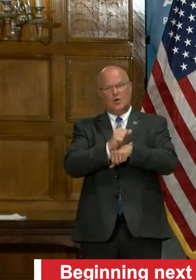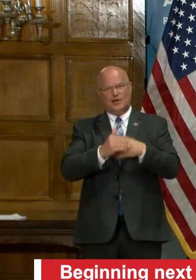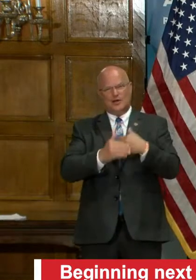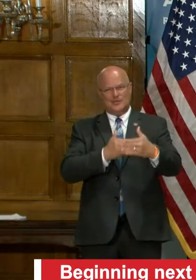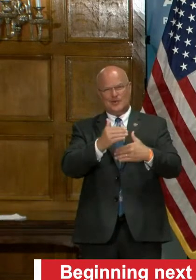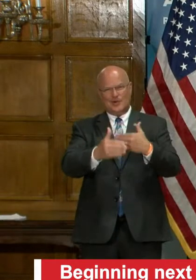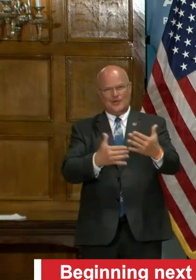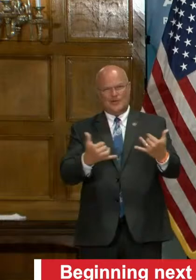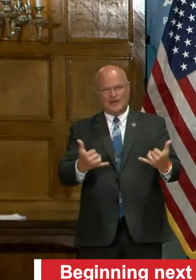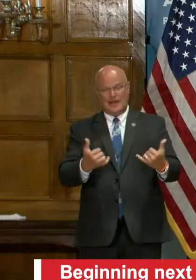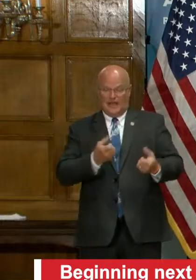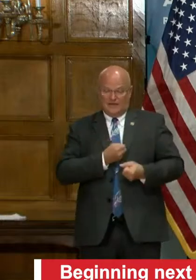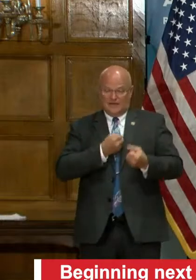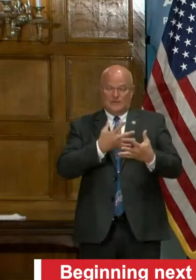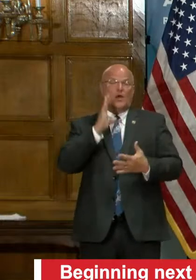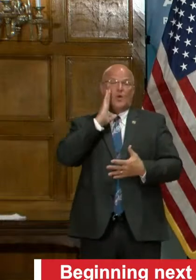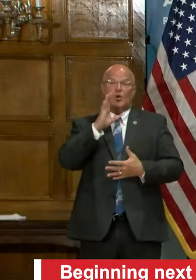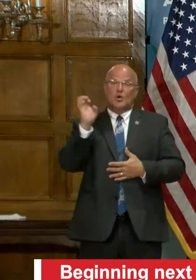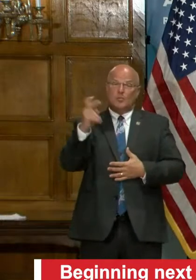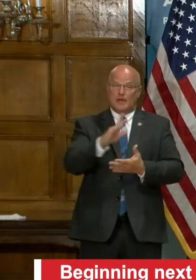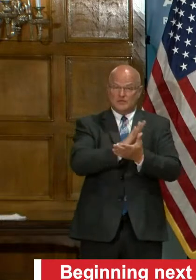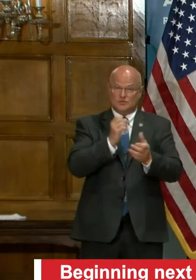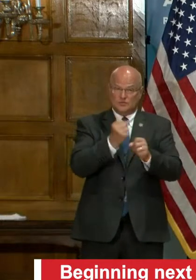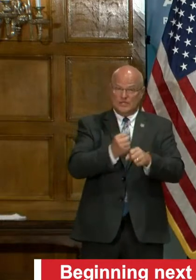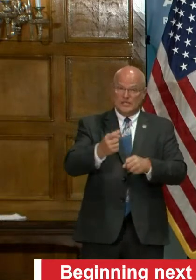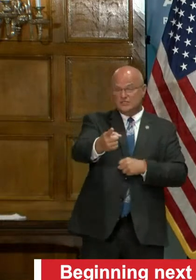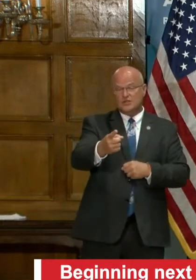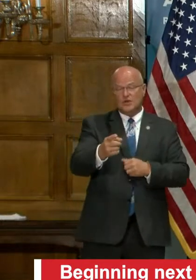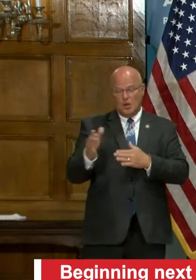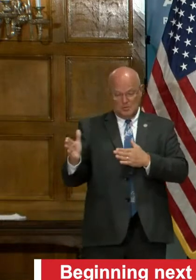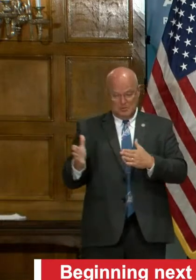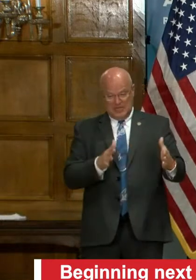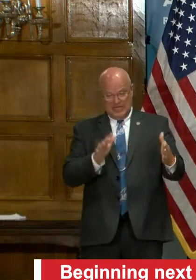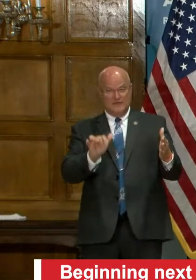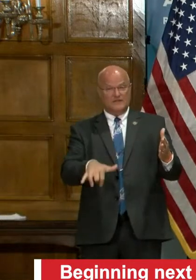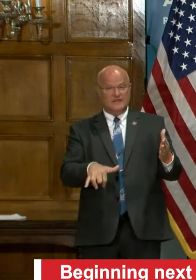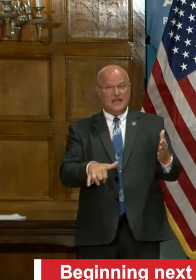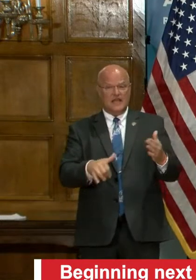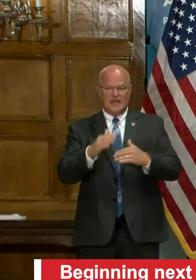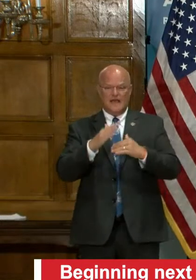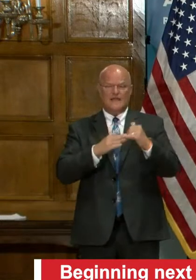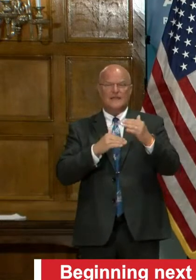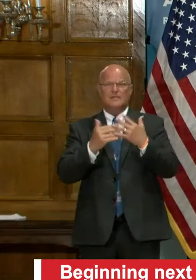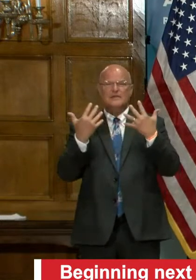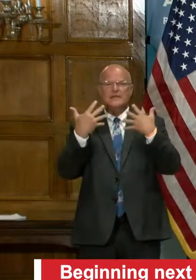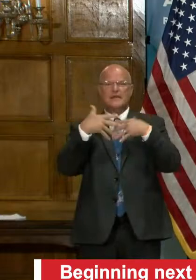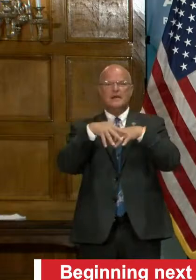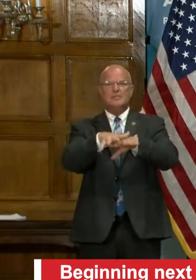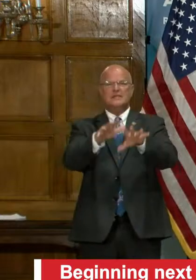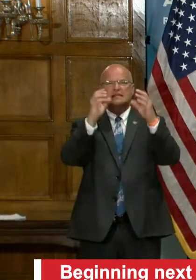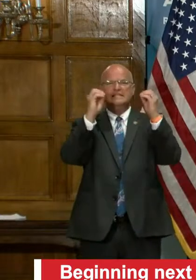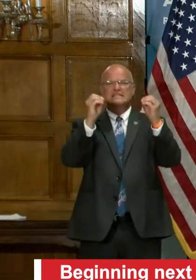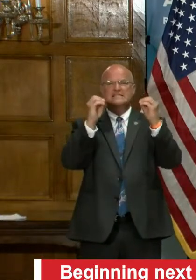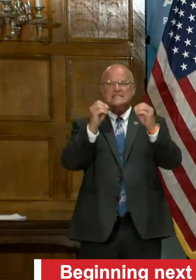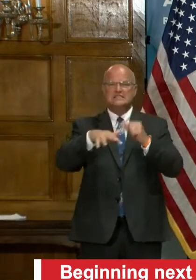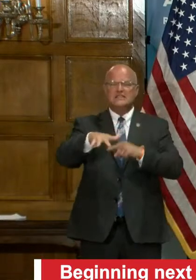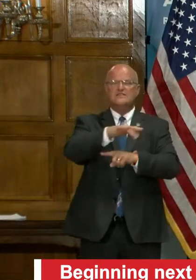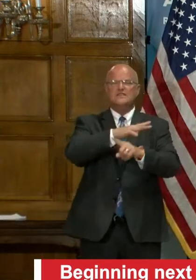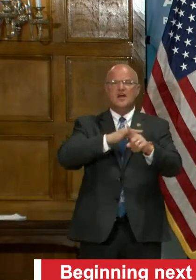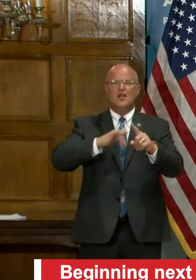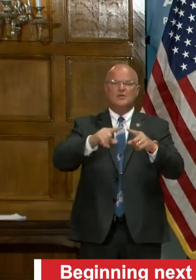expressed that we're going back to school next year, planning on that. They're building a blended teaching environment